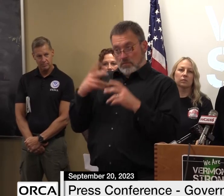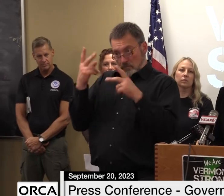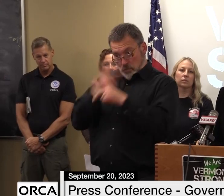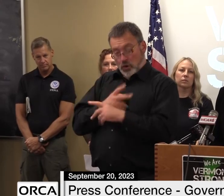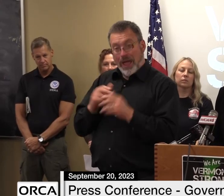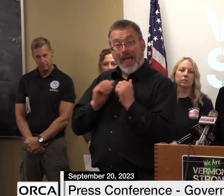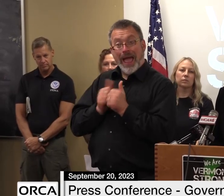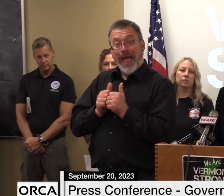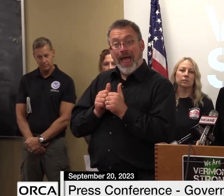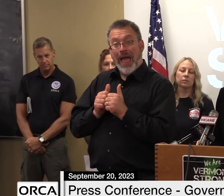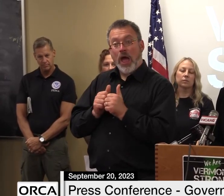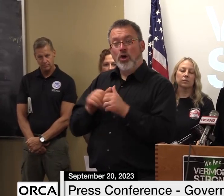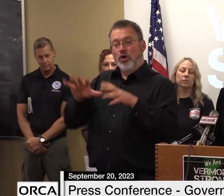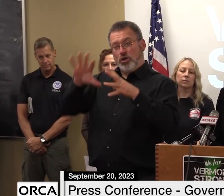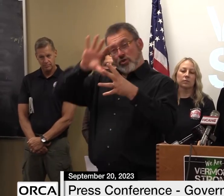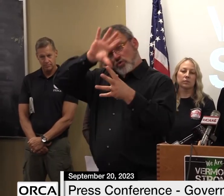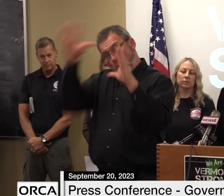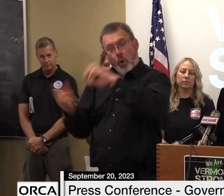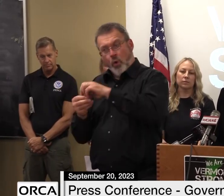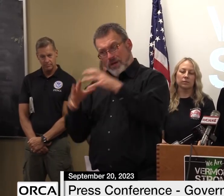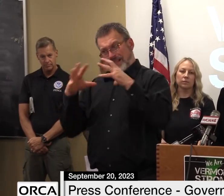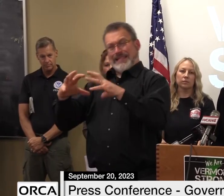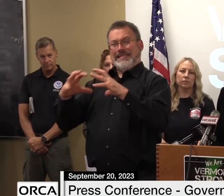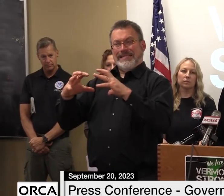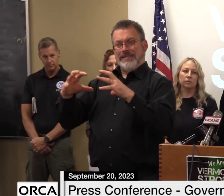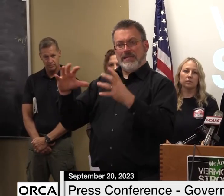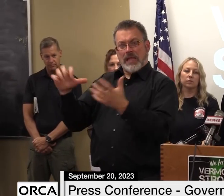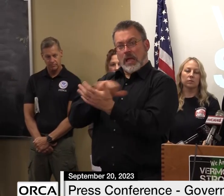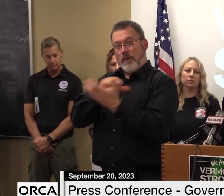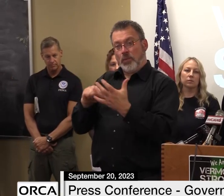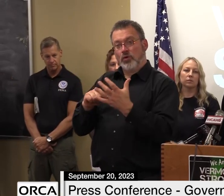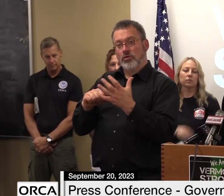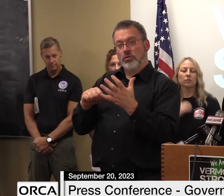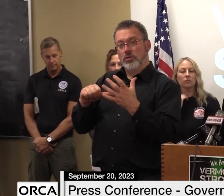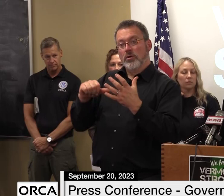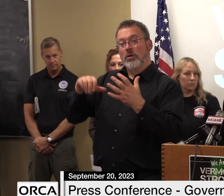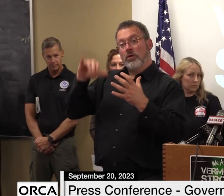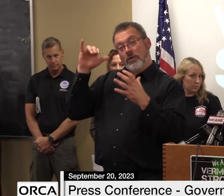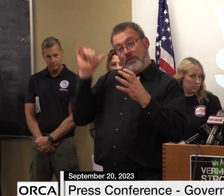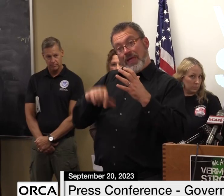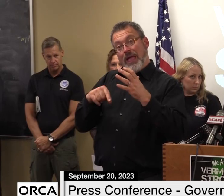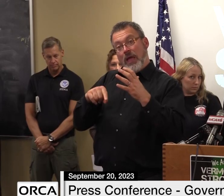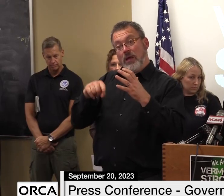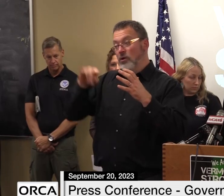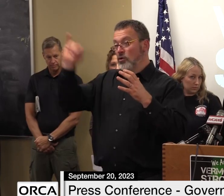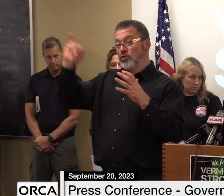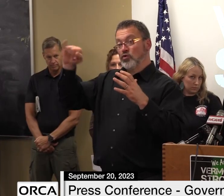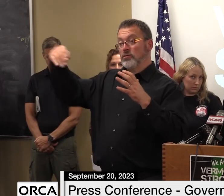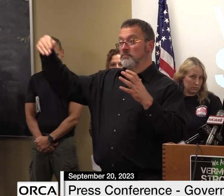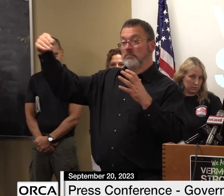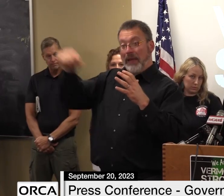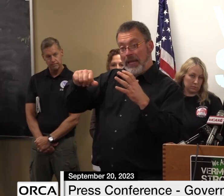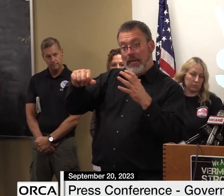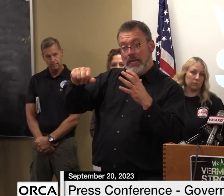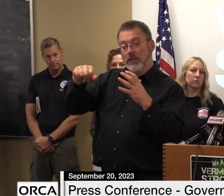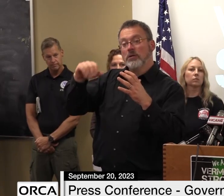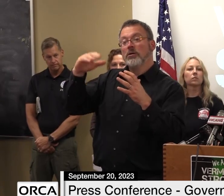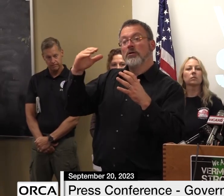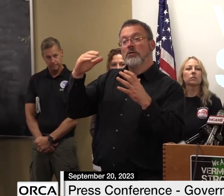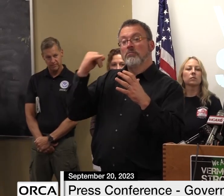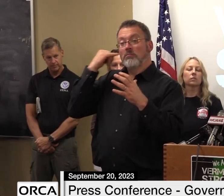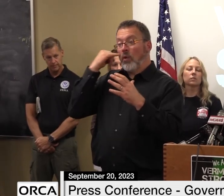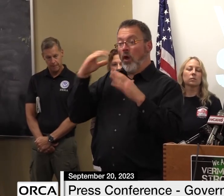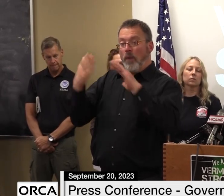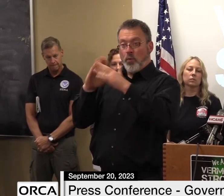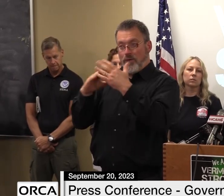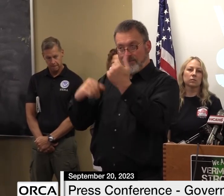total damages, and from that, any money that they expect to receive from insurance, any money from the Community Foundation